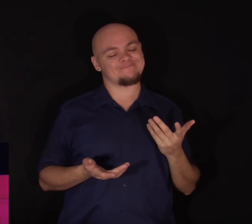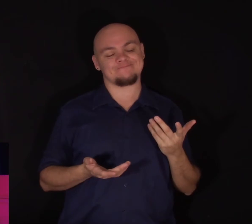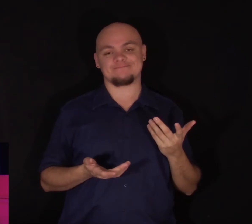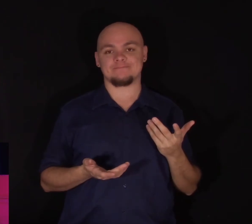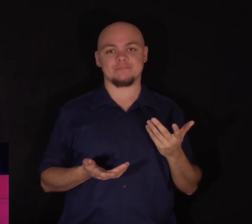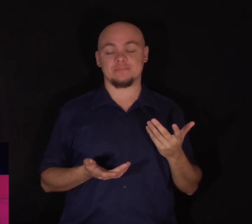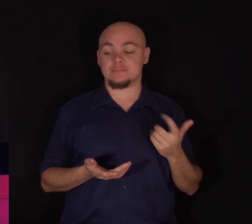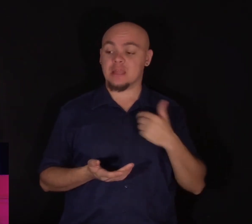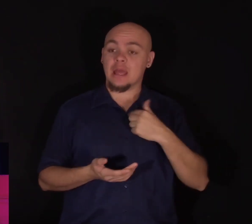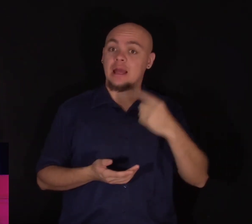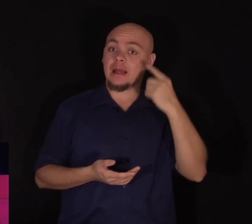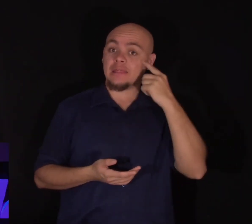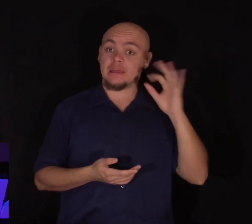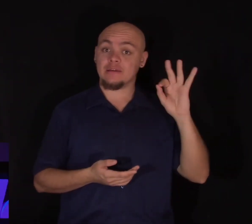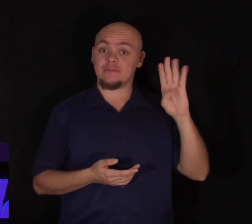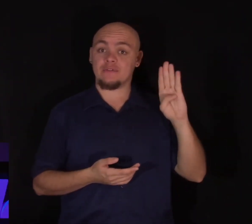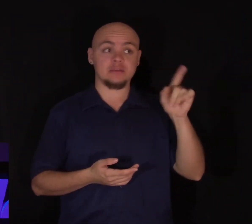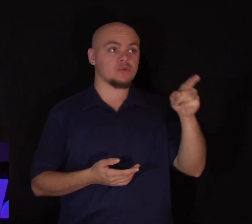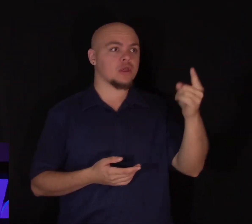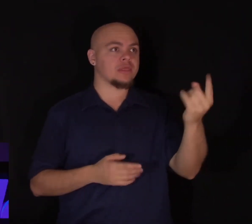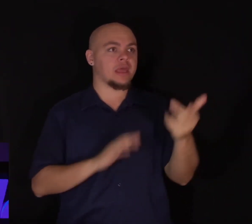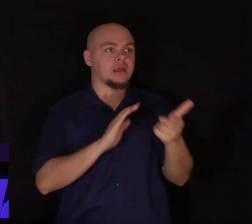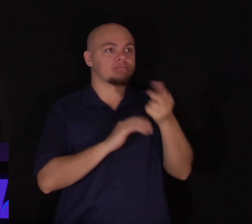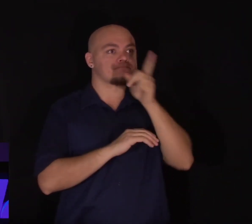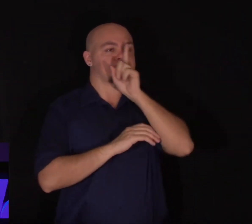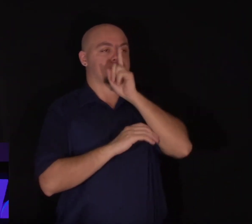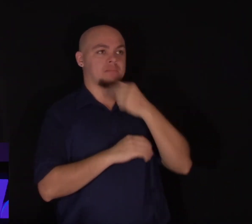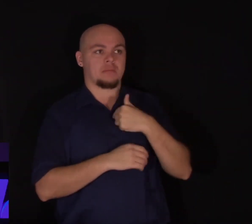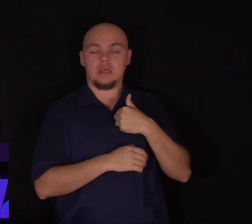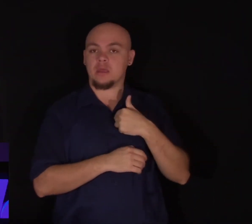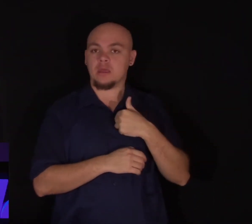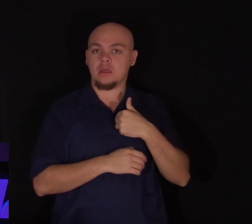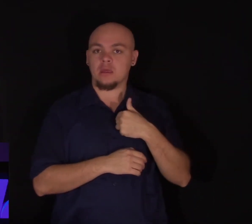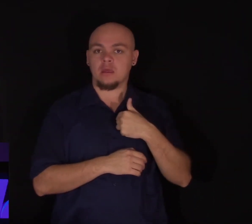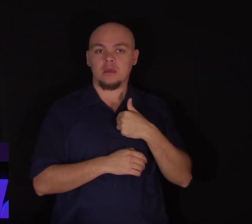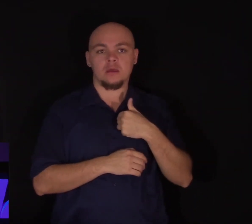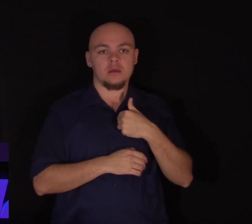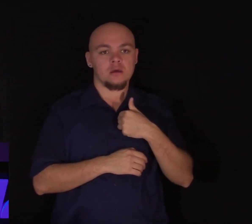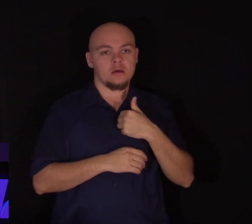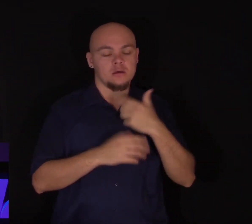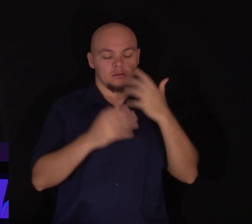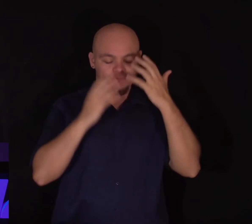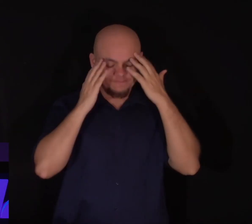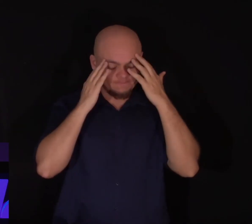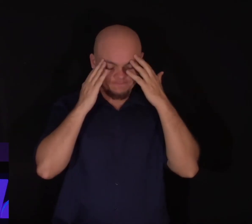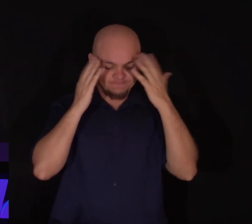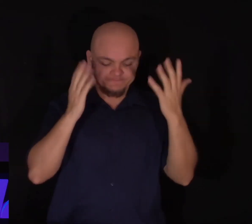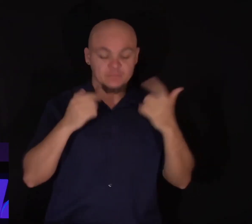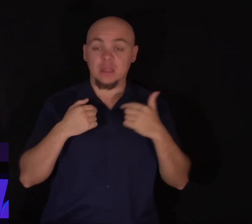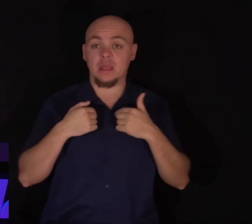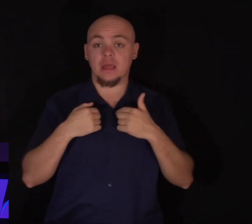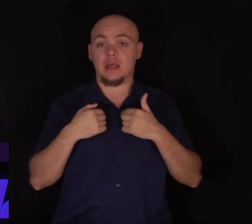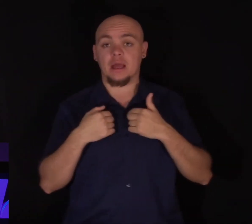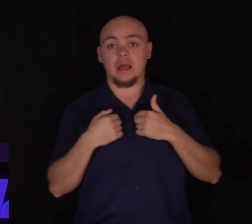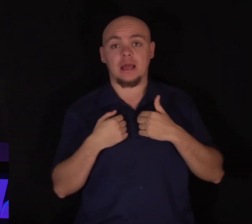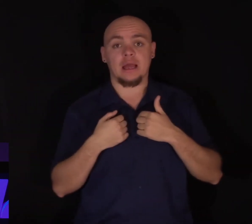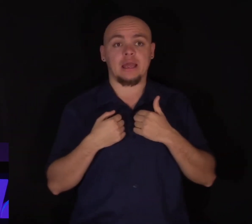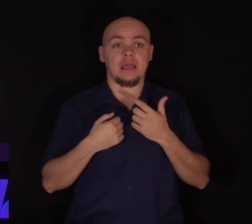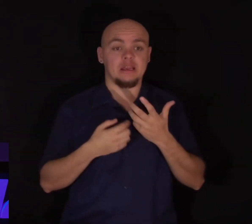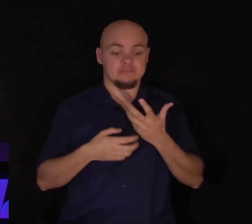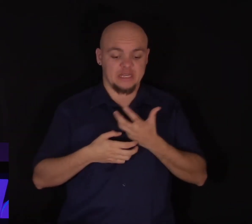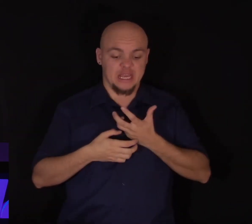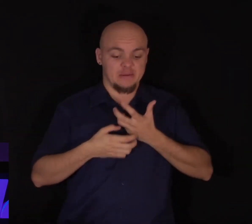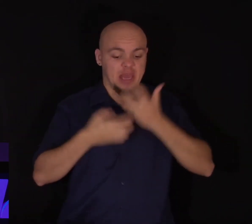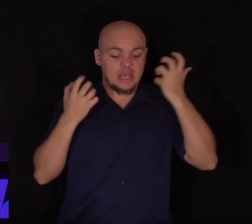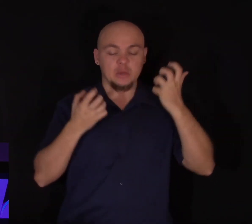I think actually when Facebook censored me, I actually just got angry enough that number one stopped being an option. And I'm not really embarrassed about that anger either,